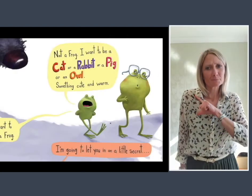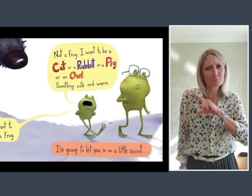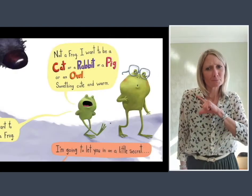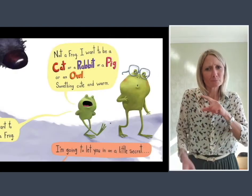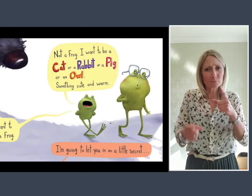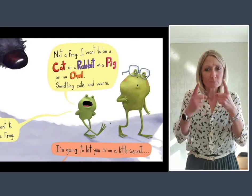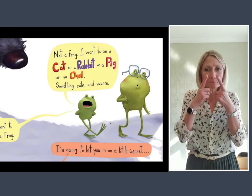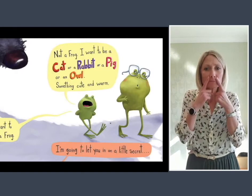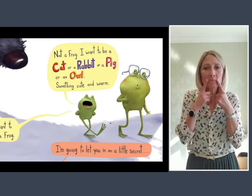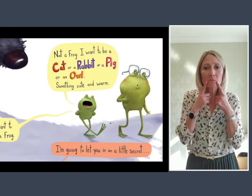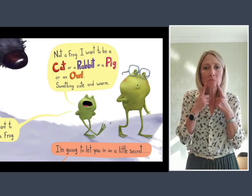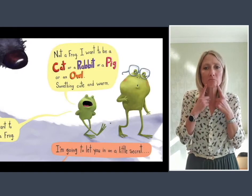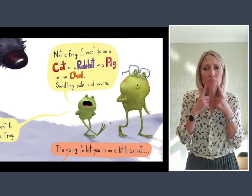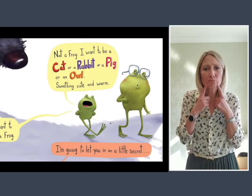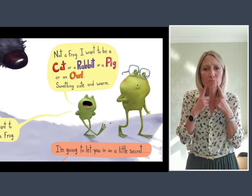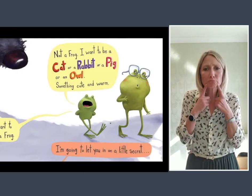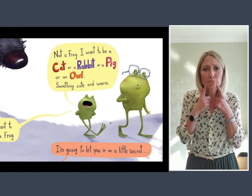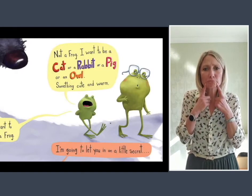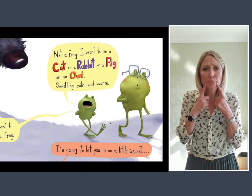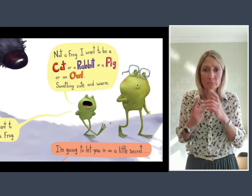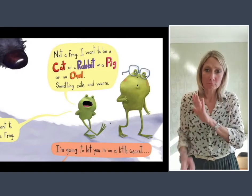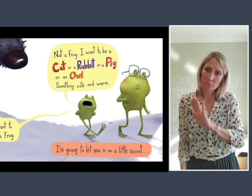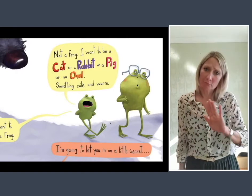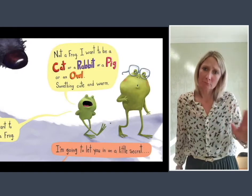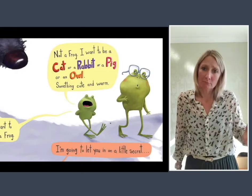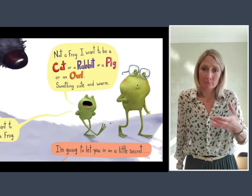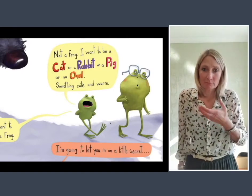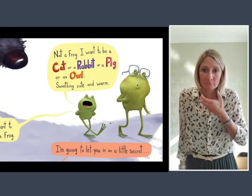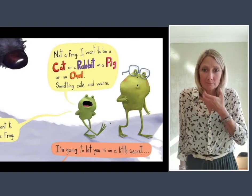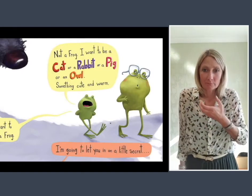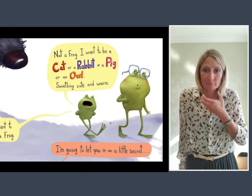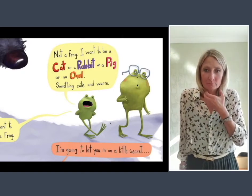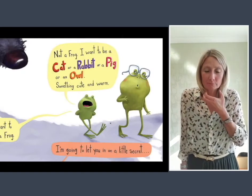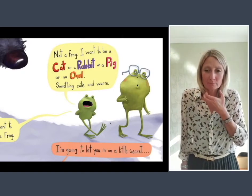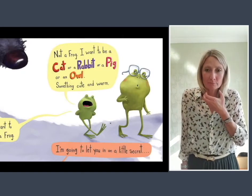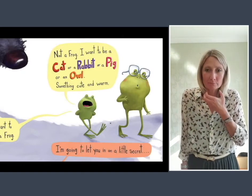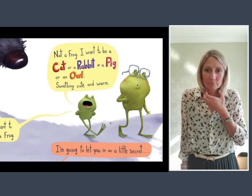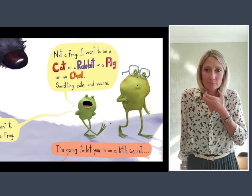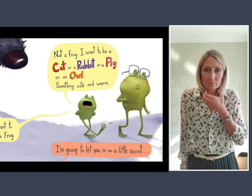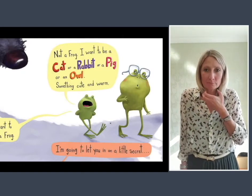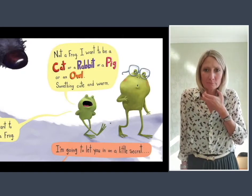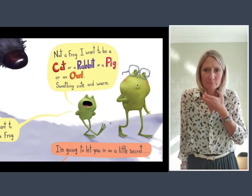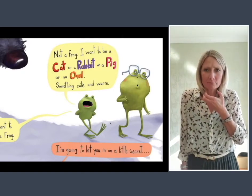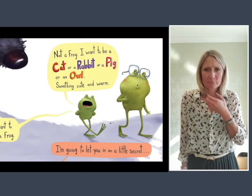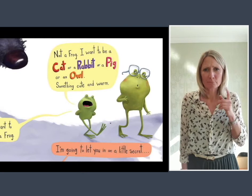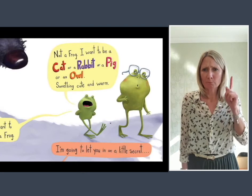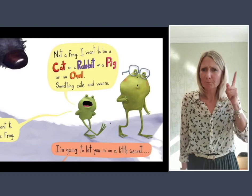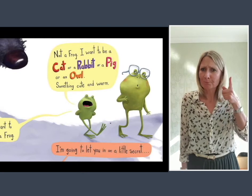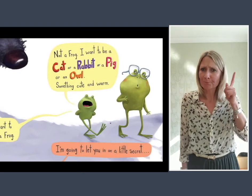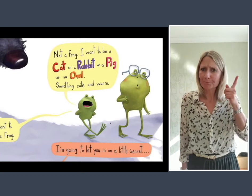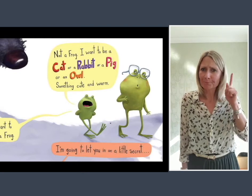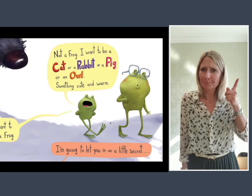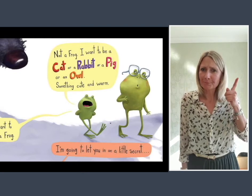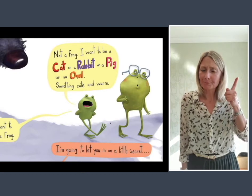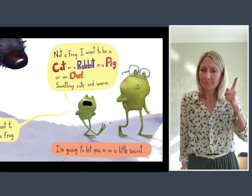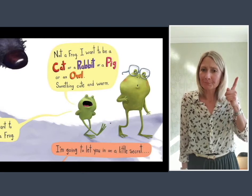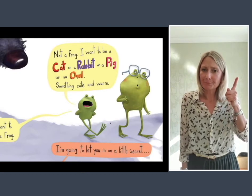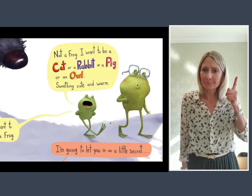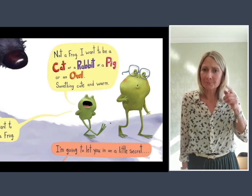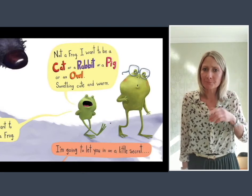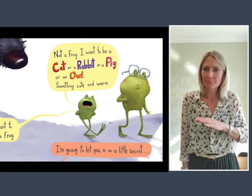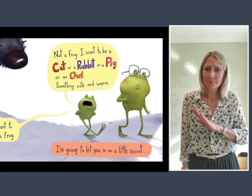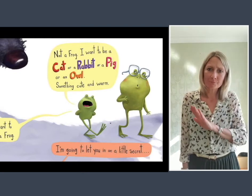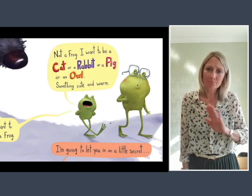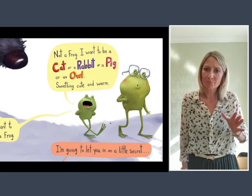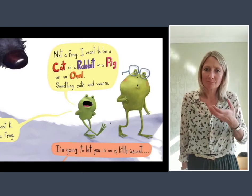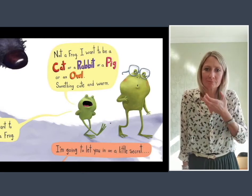Why so glum? I don't want to be a frog. What do you want to be then?